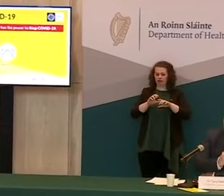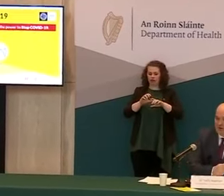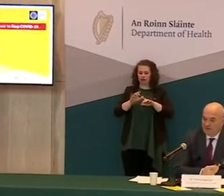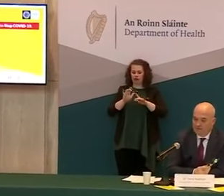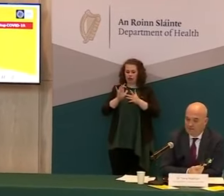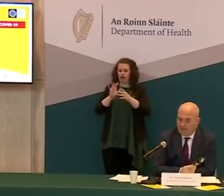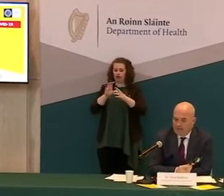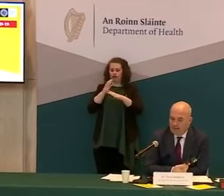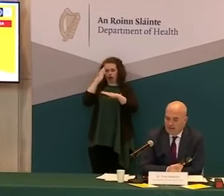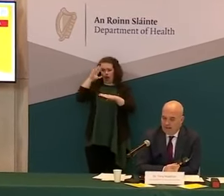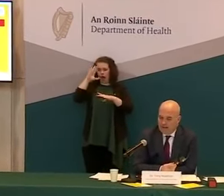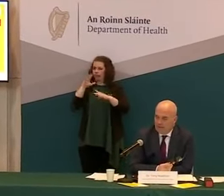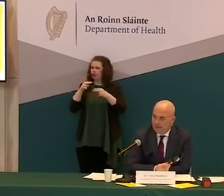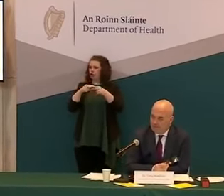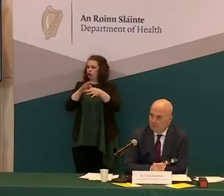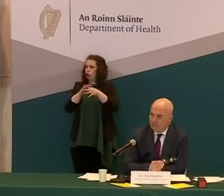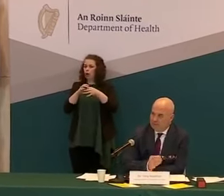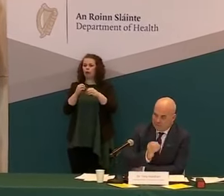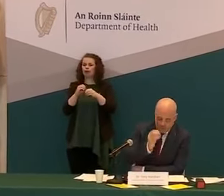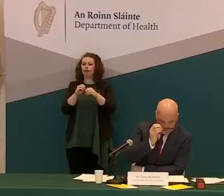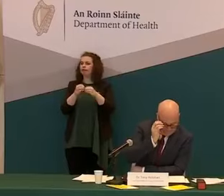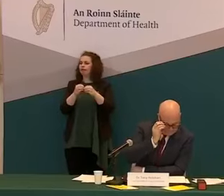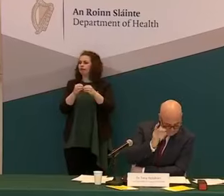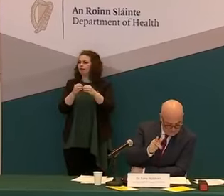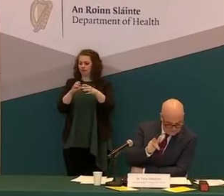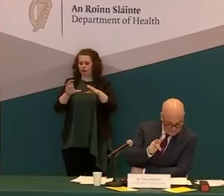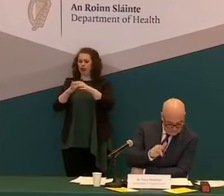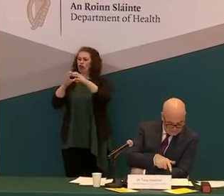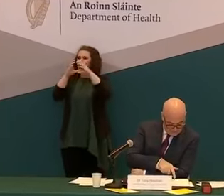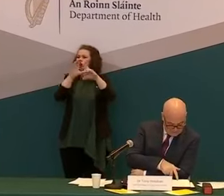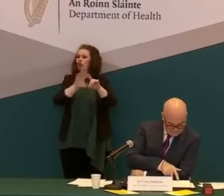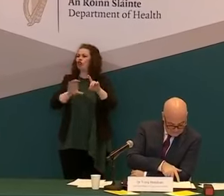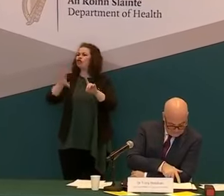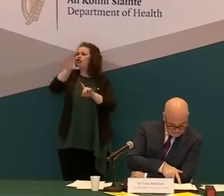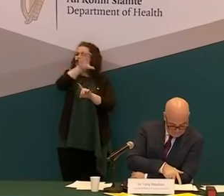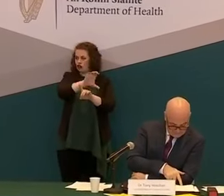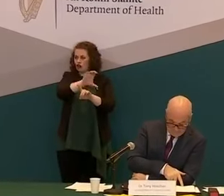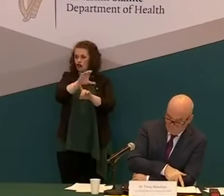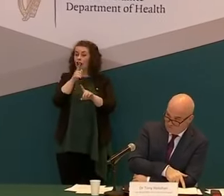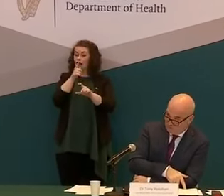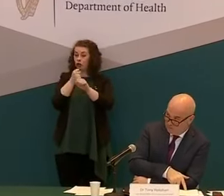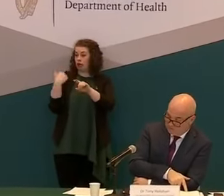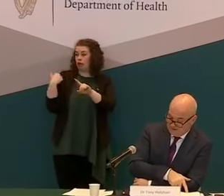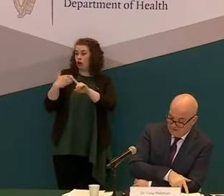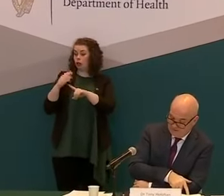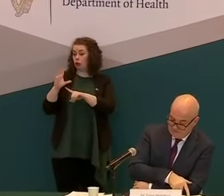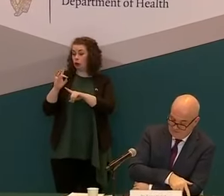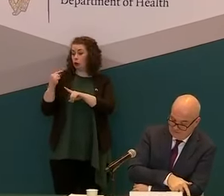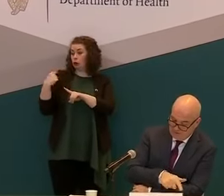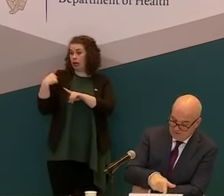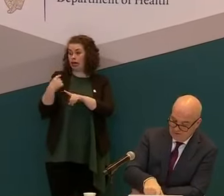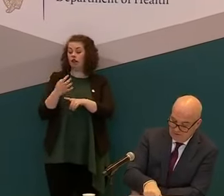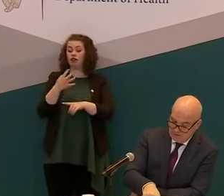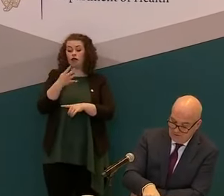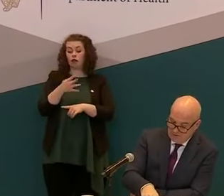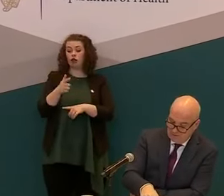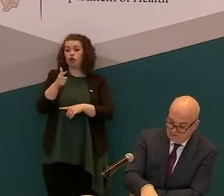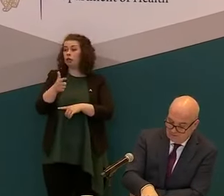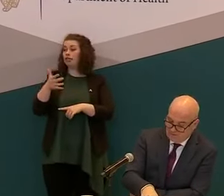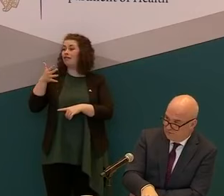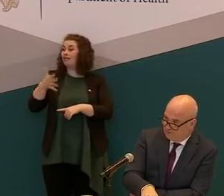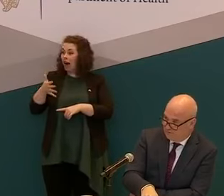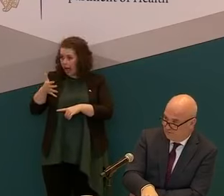take a cluster, we identified up to midnight on Tuesday night, I gave you this information, 425 clusters. There are